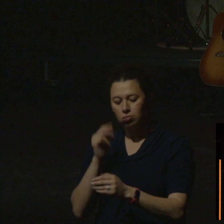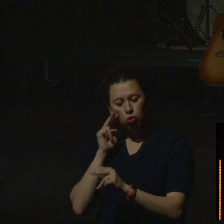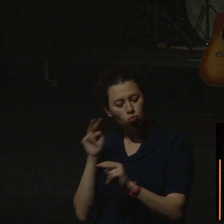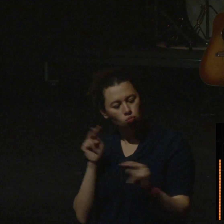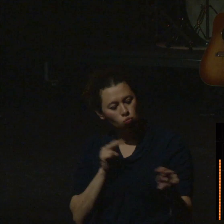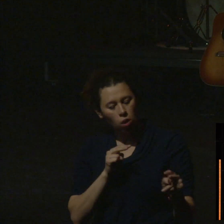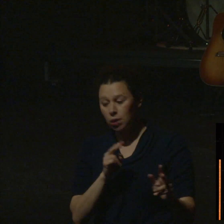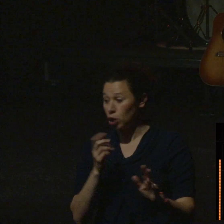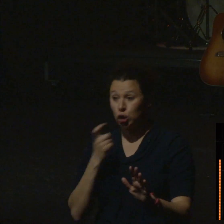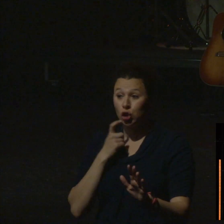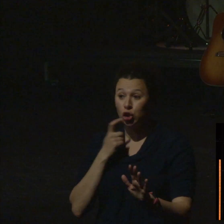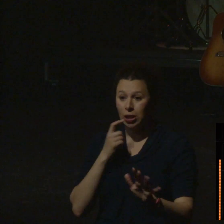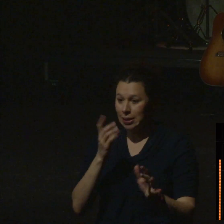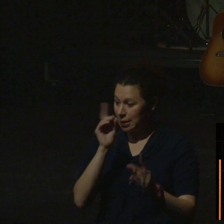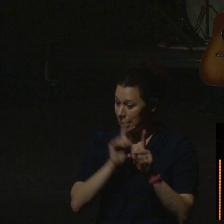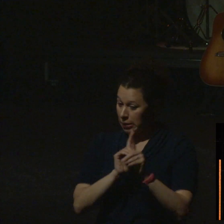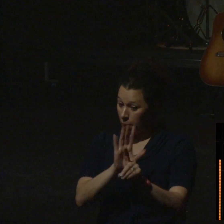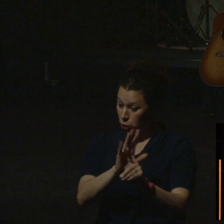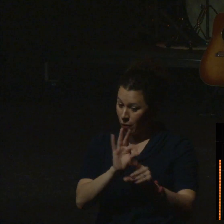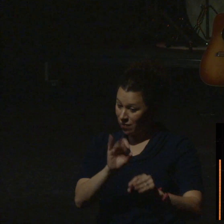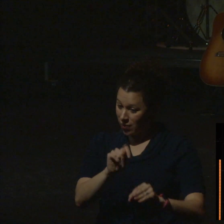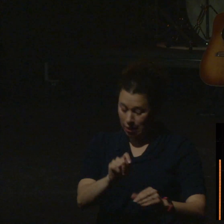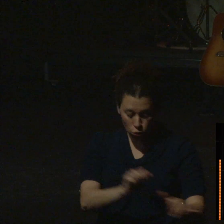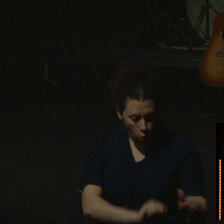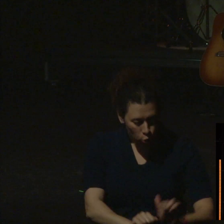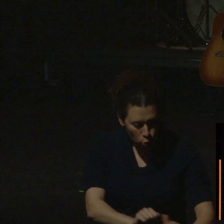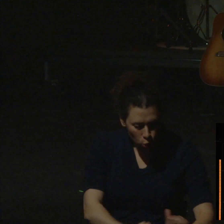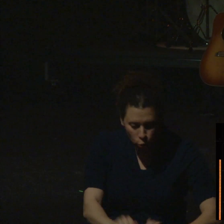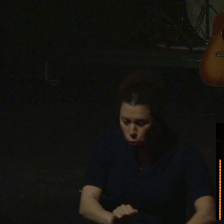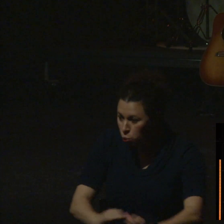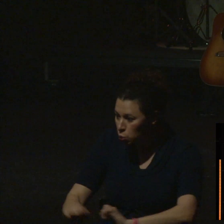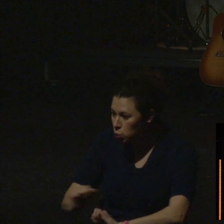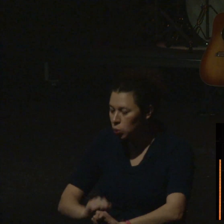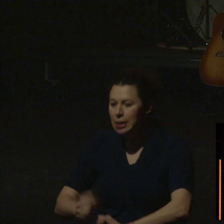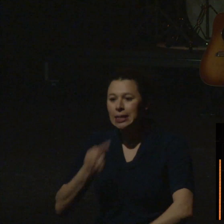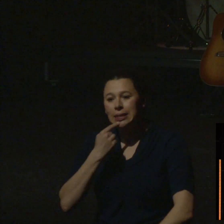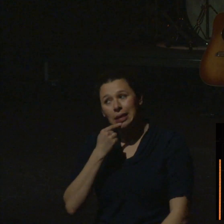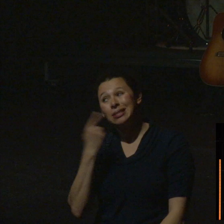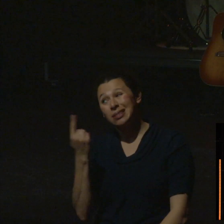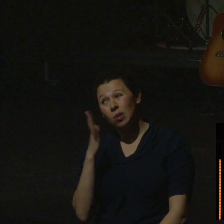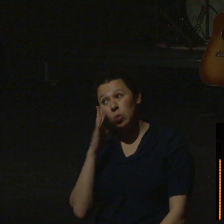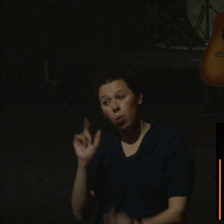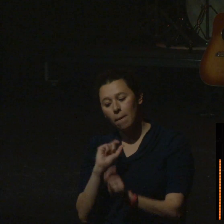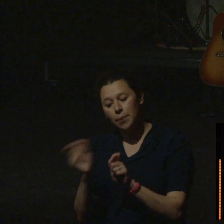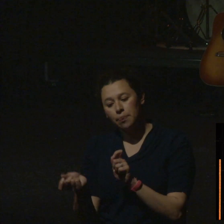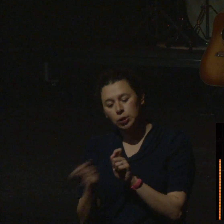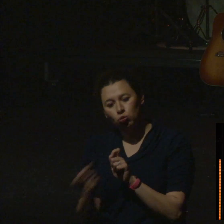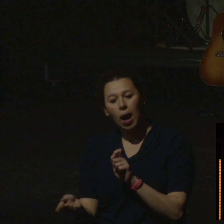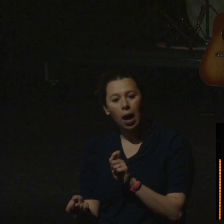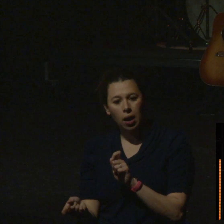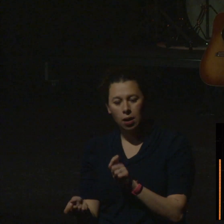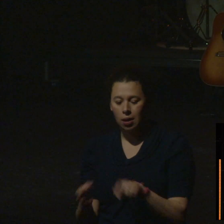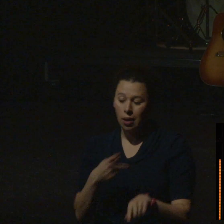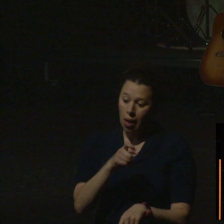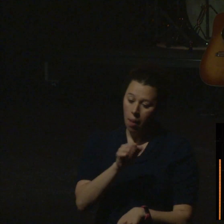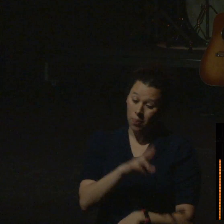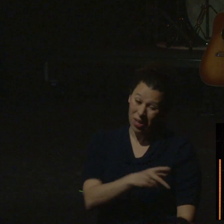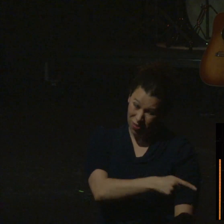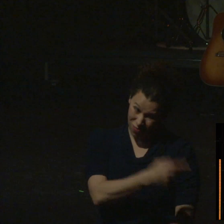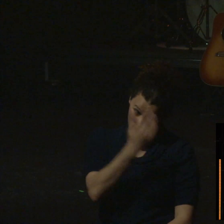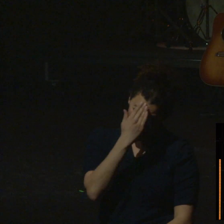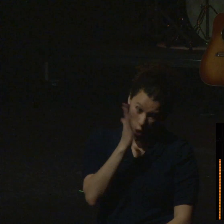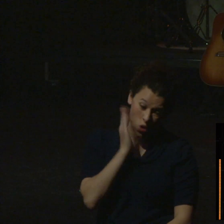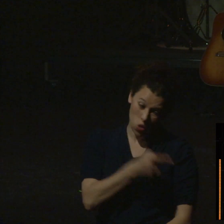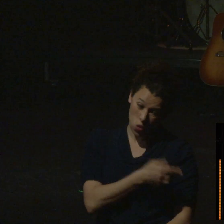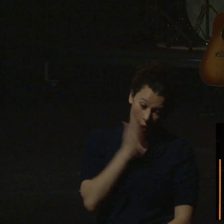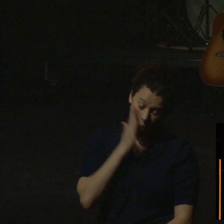feet. He says that somebody's going to betray him, talking about Judas. He tells Peter, man, you're going to deny me 3 times. Like